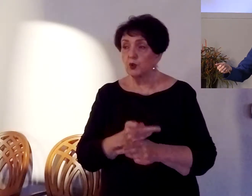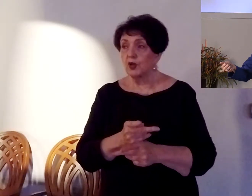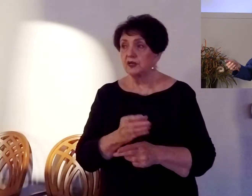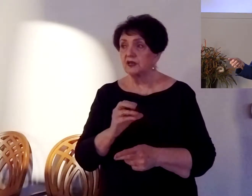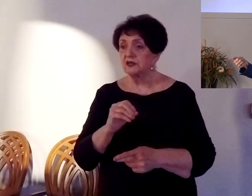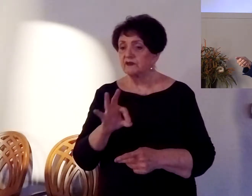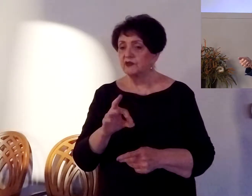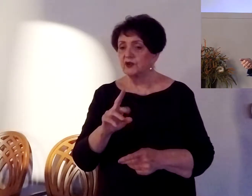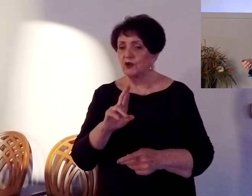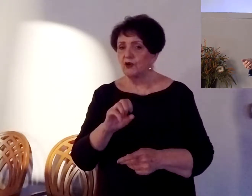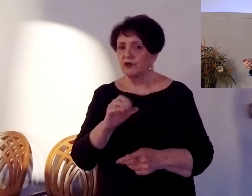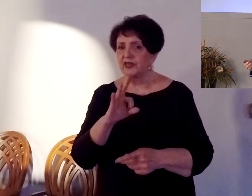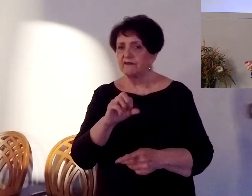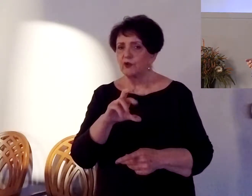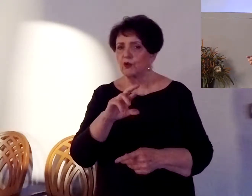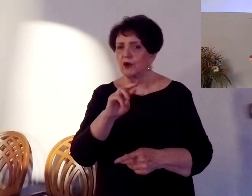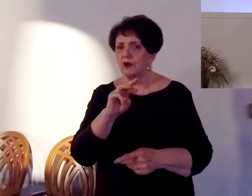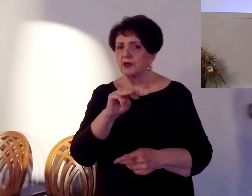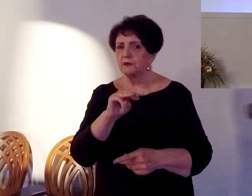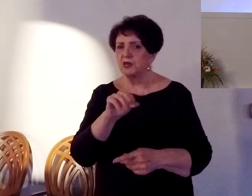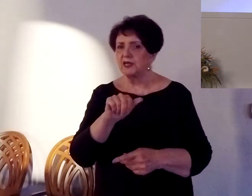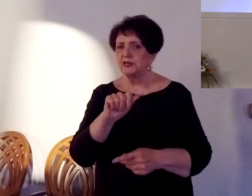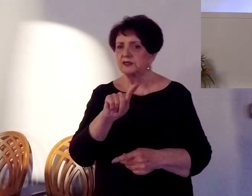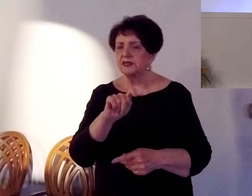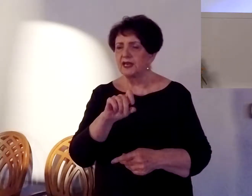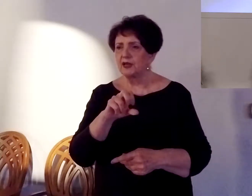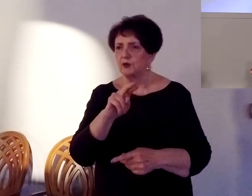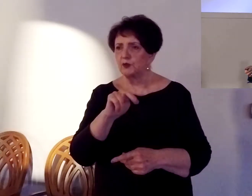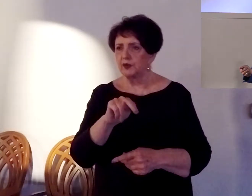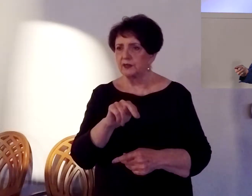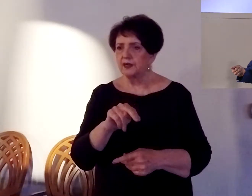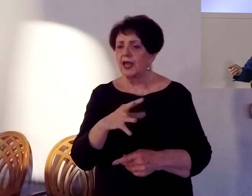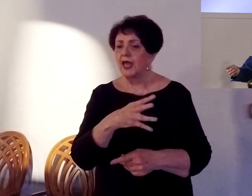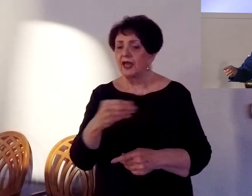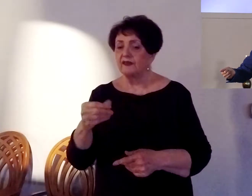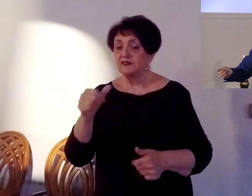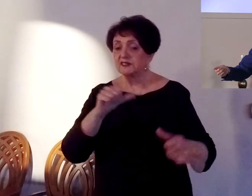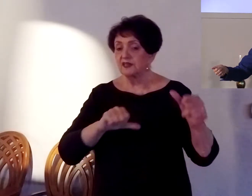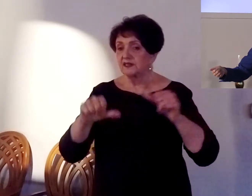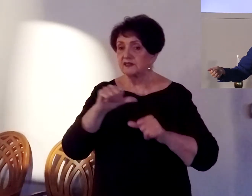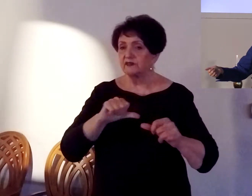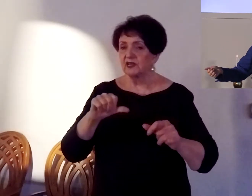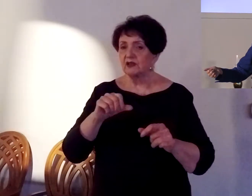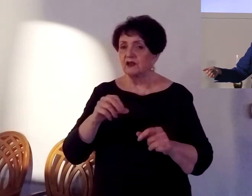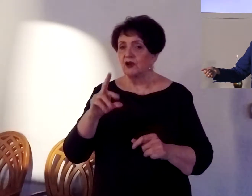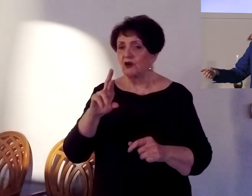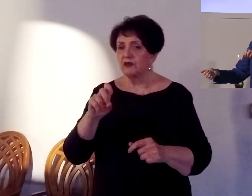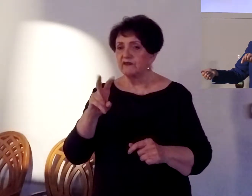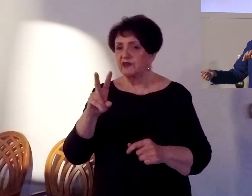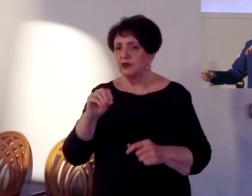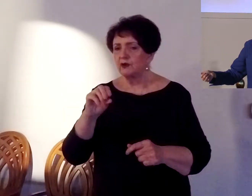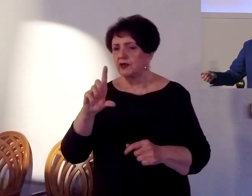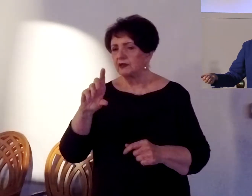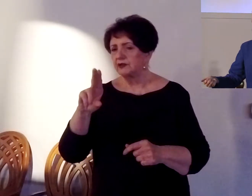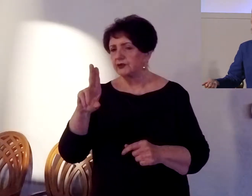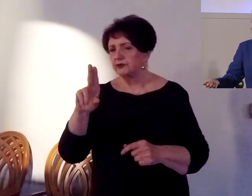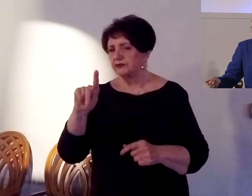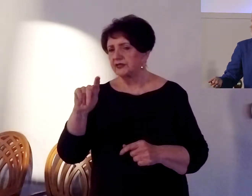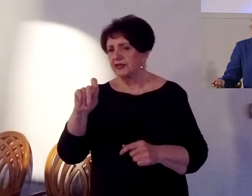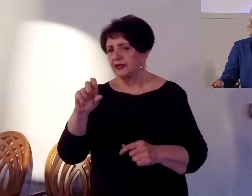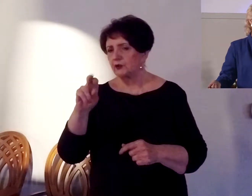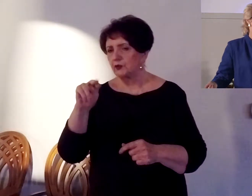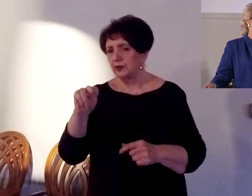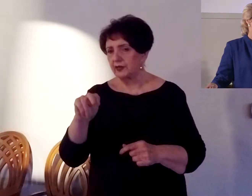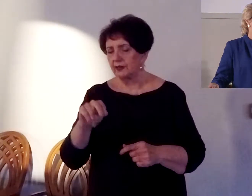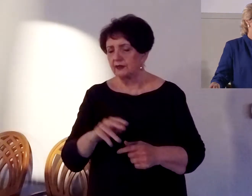the Reformation, the German Reformation, and the Scientific Revolution. And this notion that you have to believe in Jesus. Why?